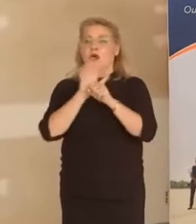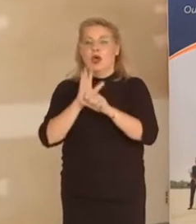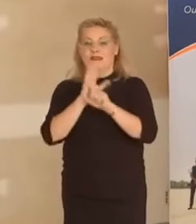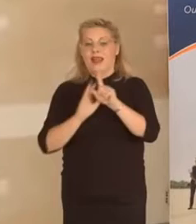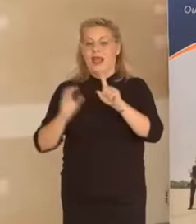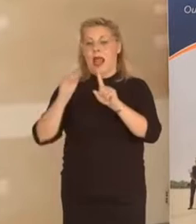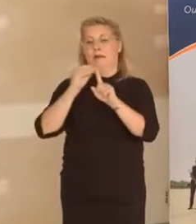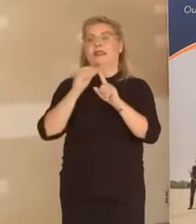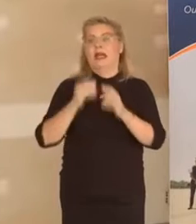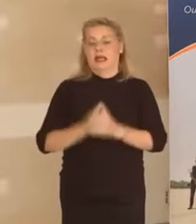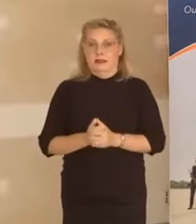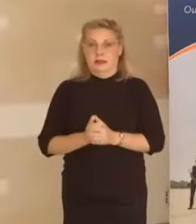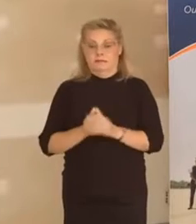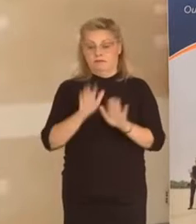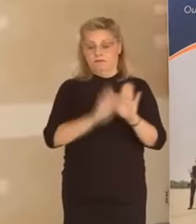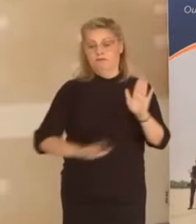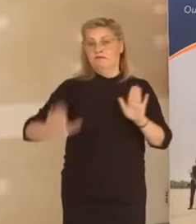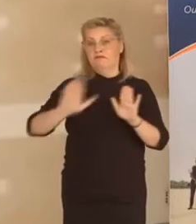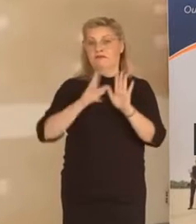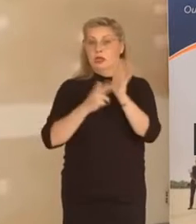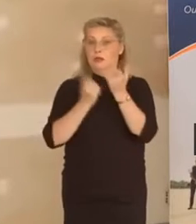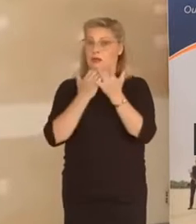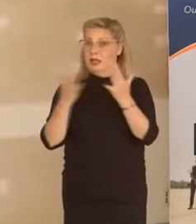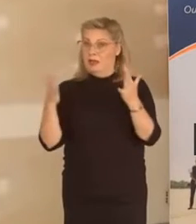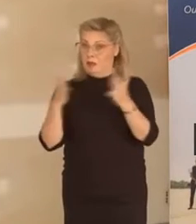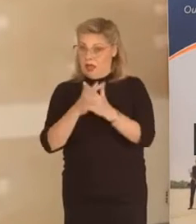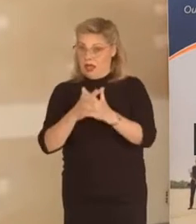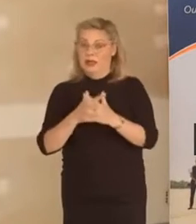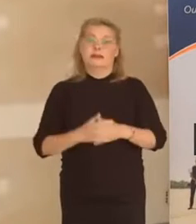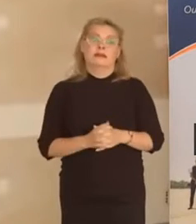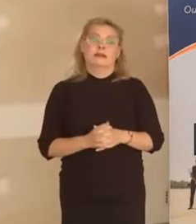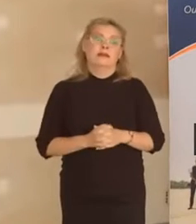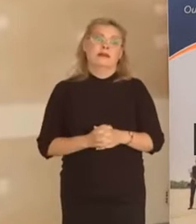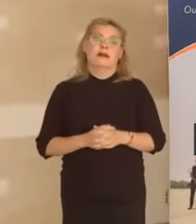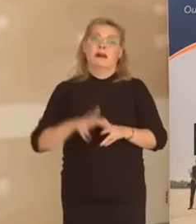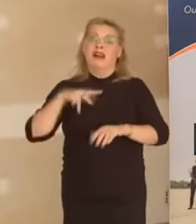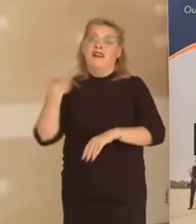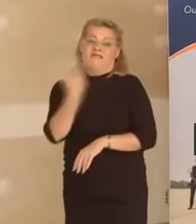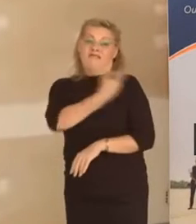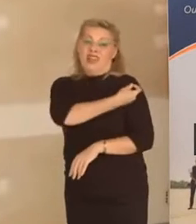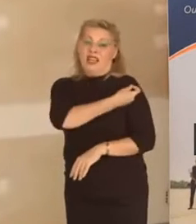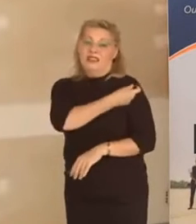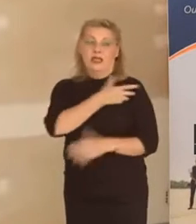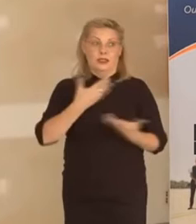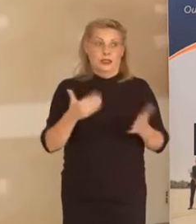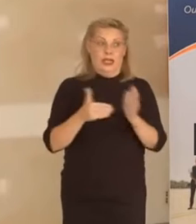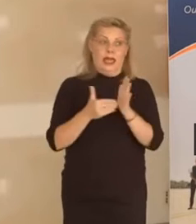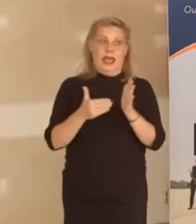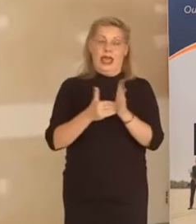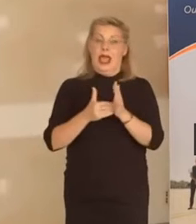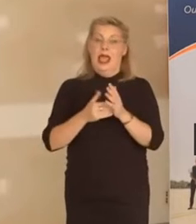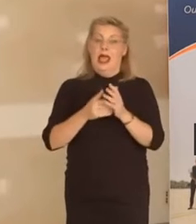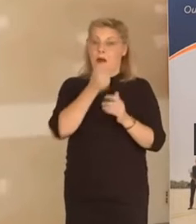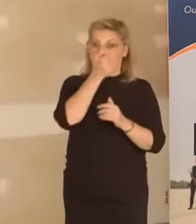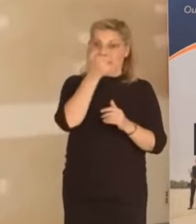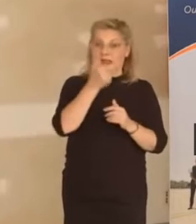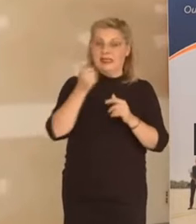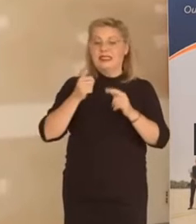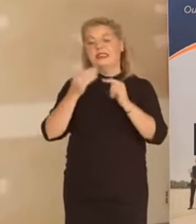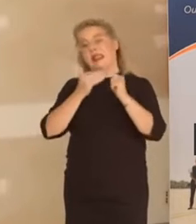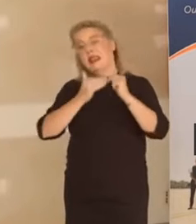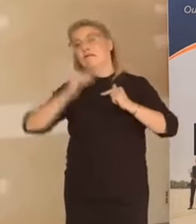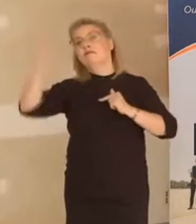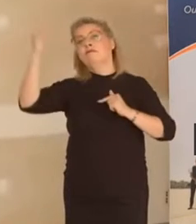night. Across New South Wales, in terms of vaccination, now more than 95% of people aged 16 years and over